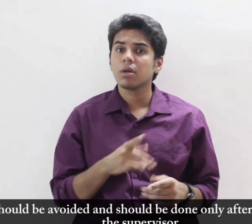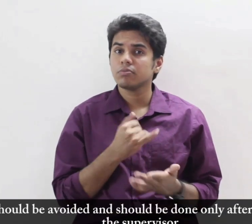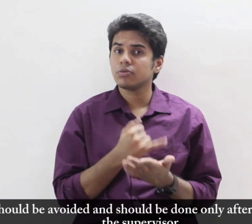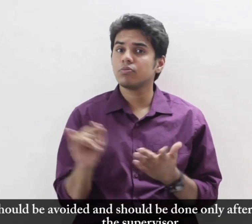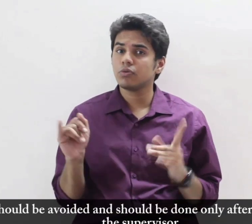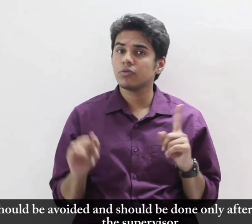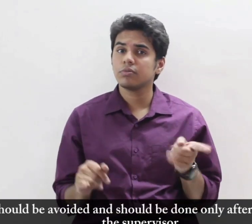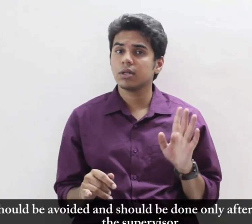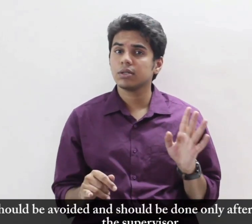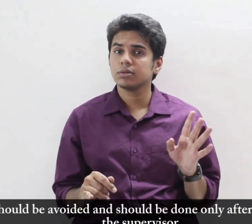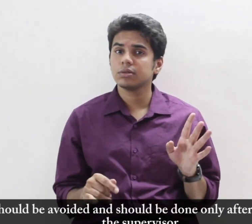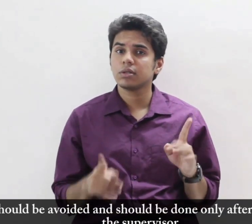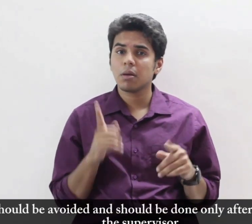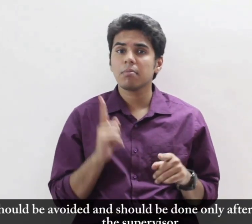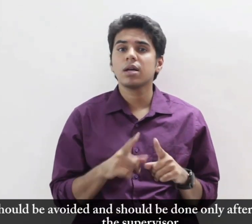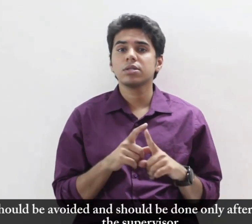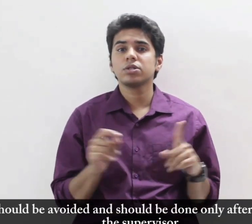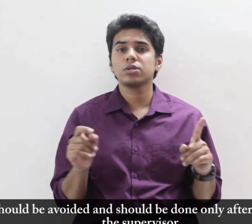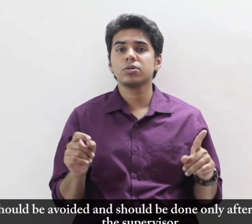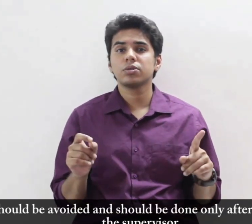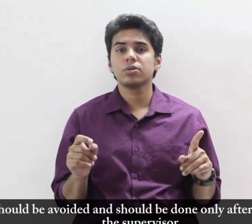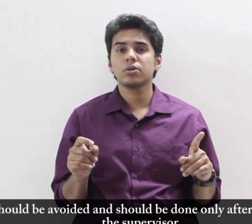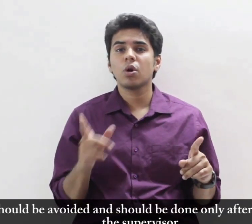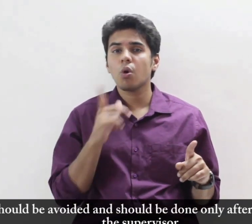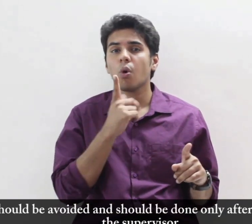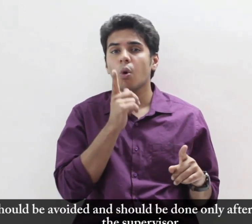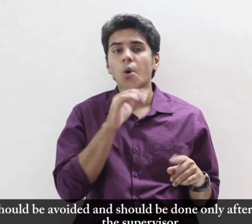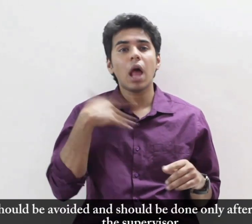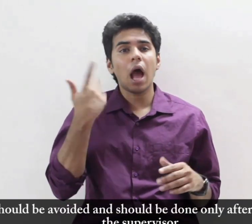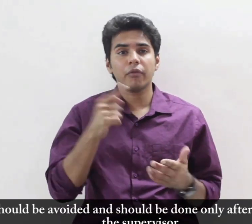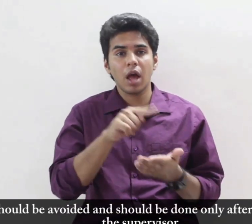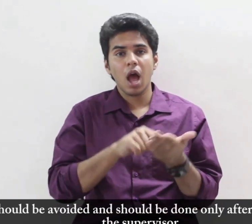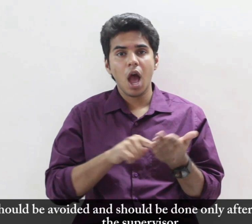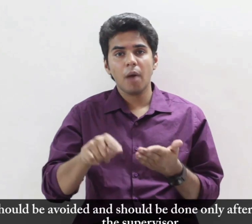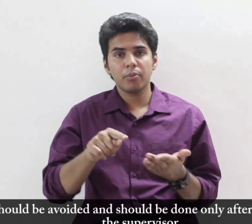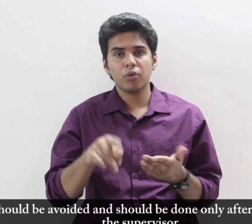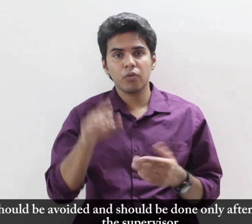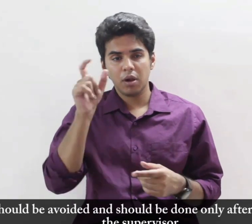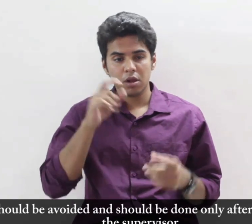This should be avoided and should be done only after the approval of supervisor.